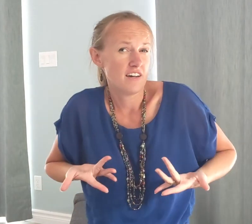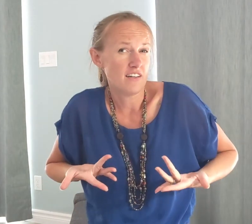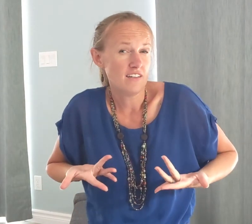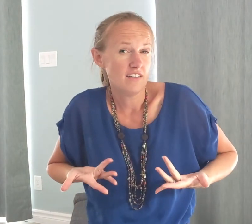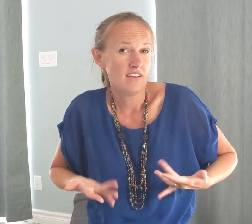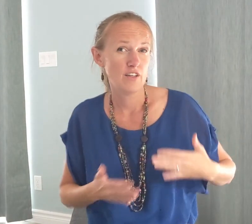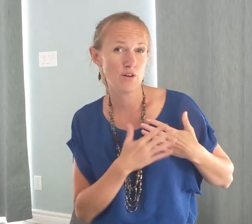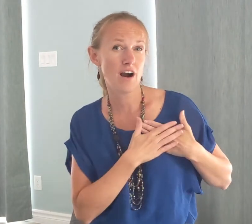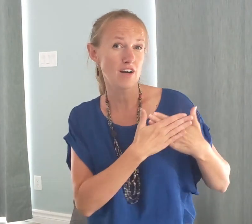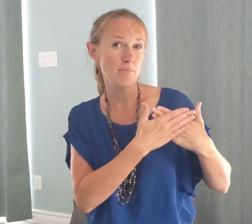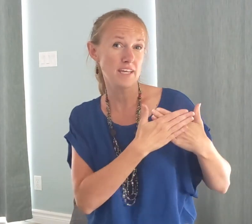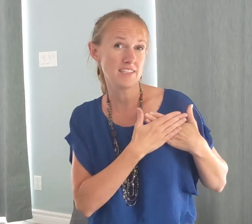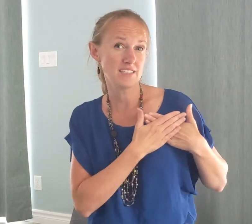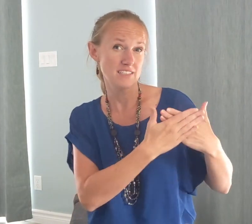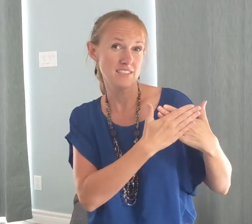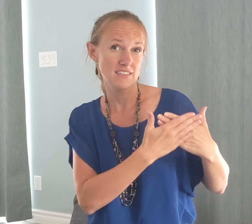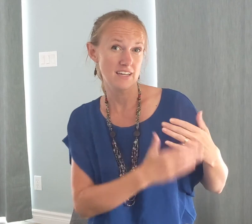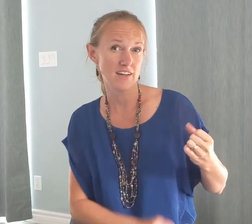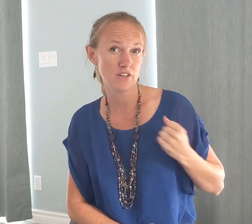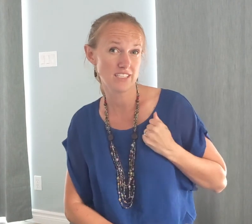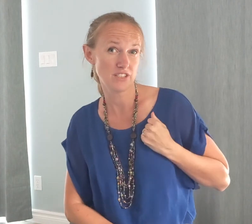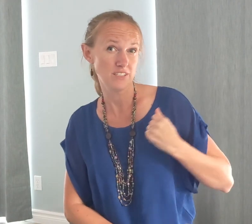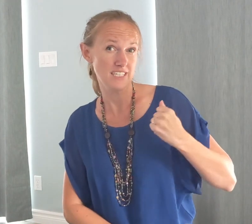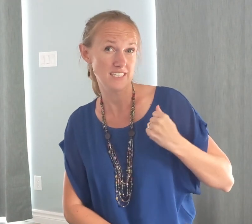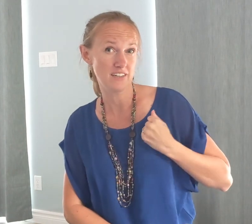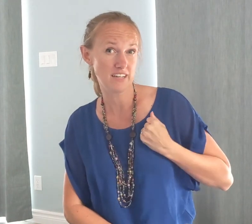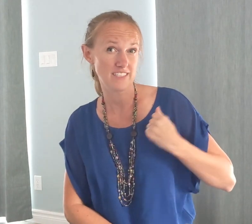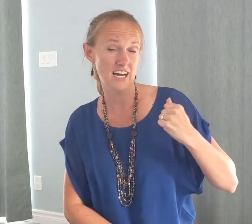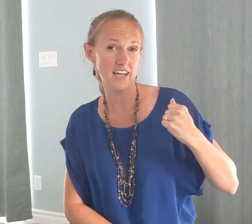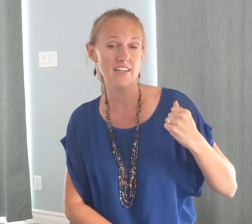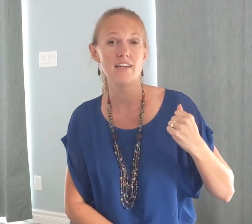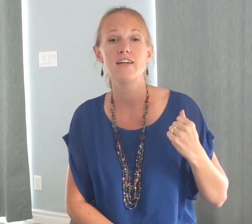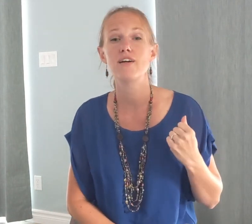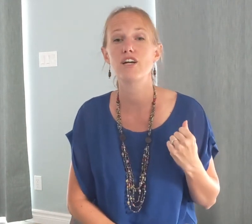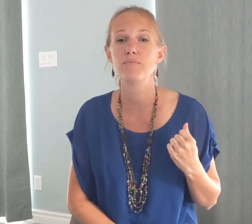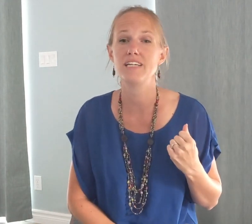Feel your heartbeat. Okay, or you guys are doing this at your left side, your heartbeat.